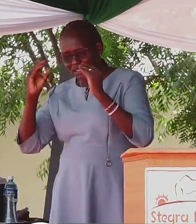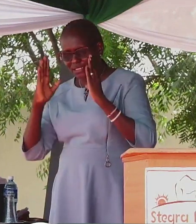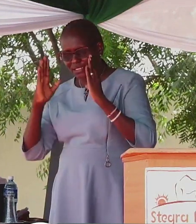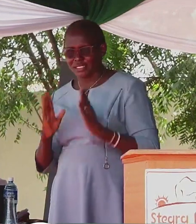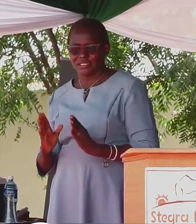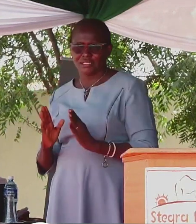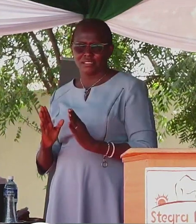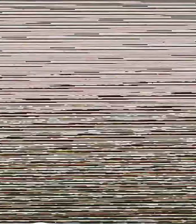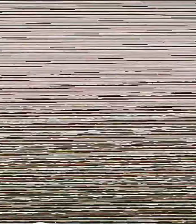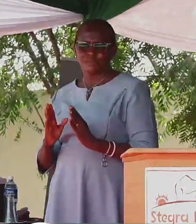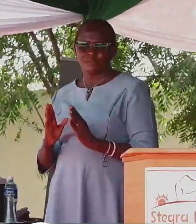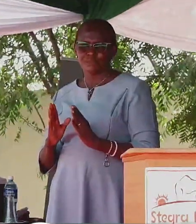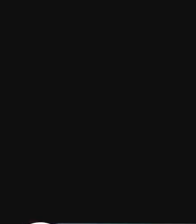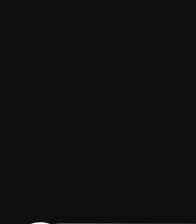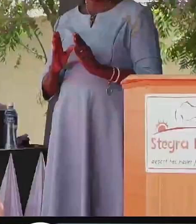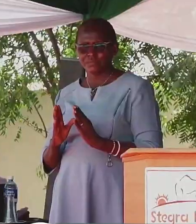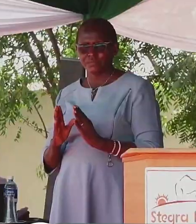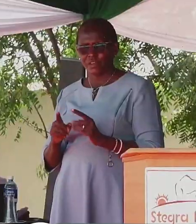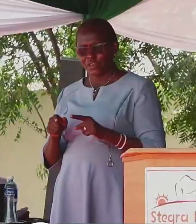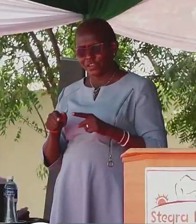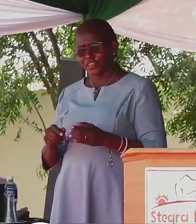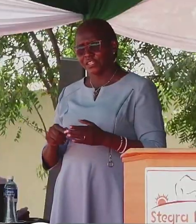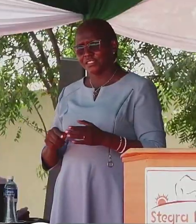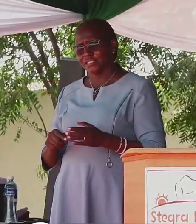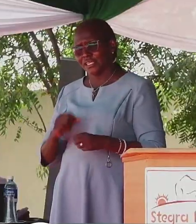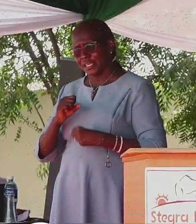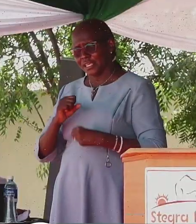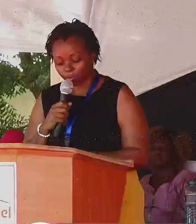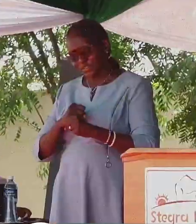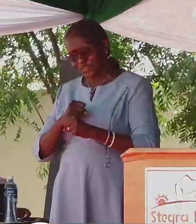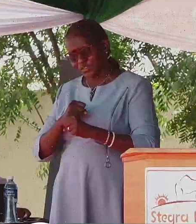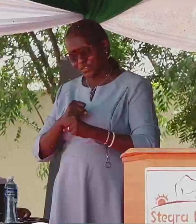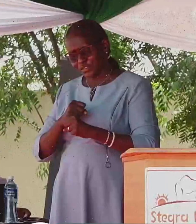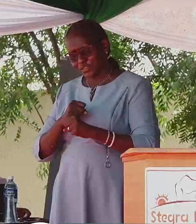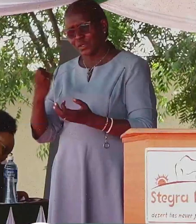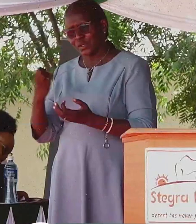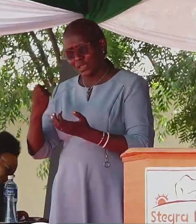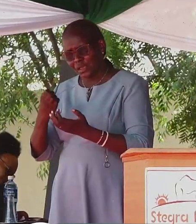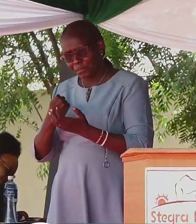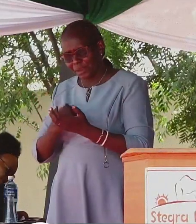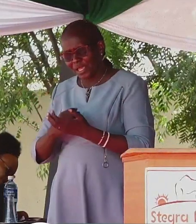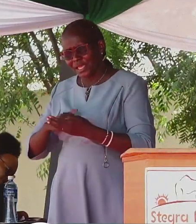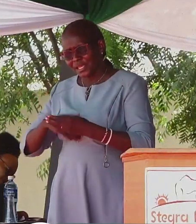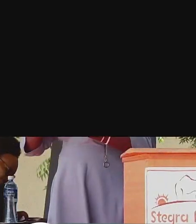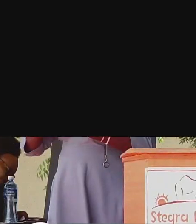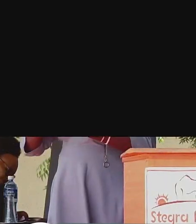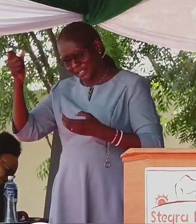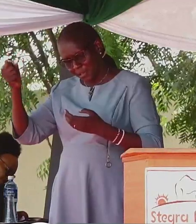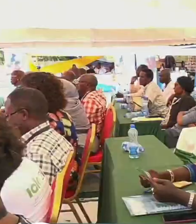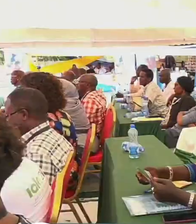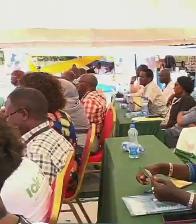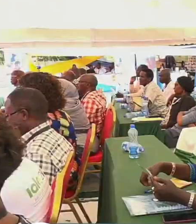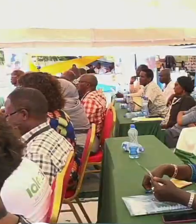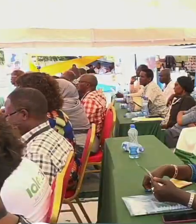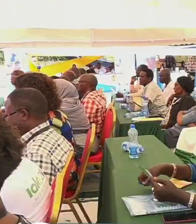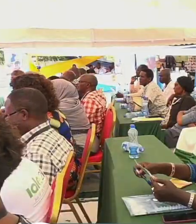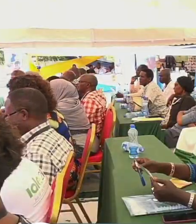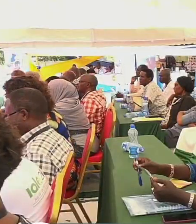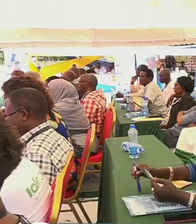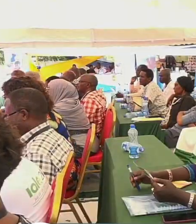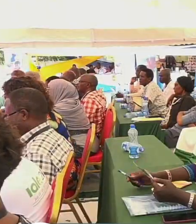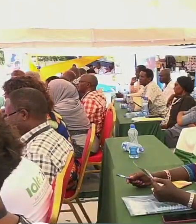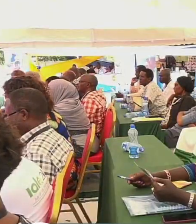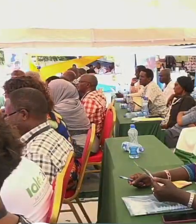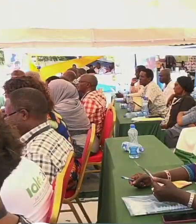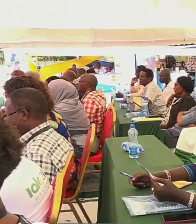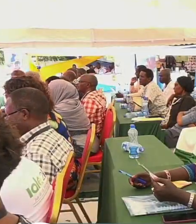1,776 teachers. In this financial year, we are going to recruit. In the next month, we'll be having our advertisements up for recruitment